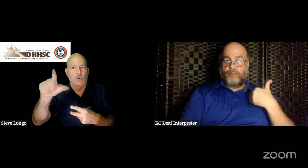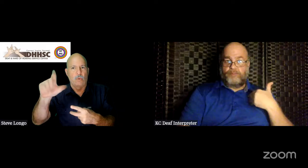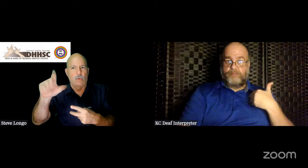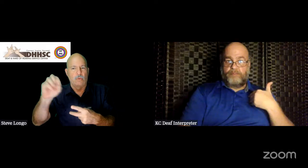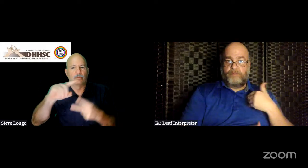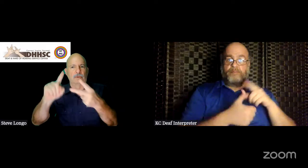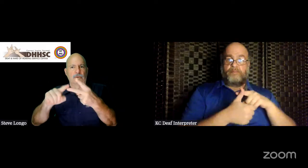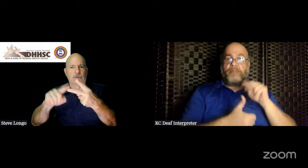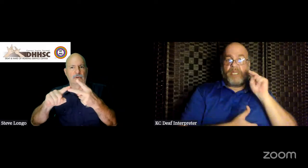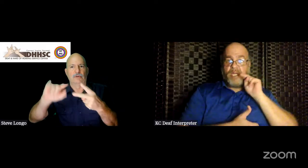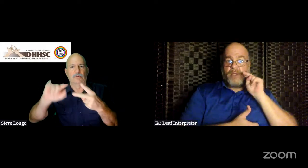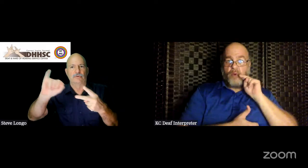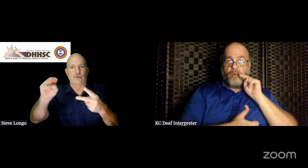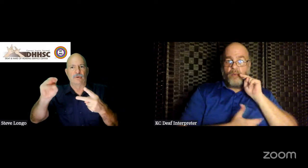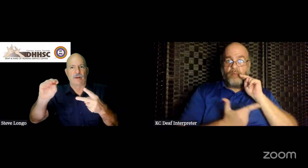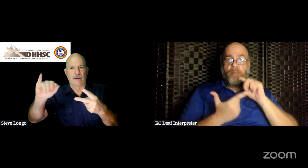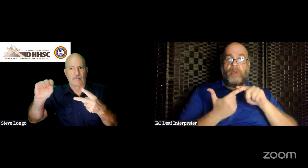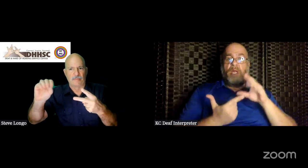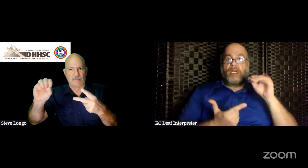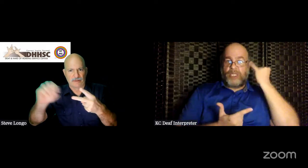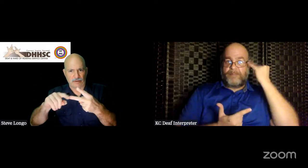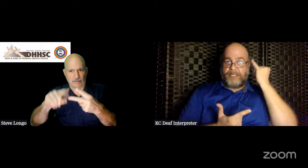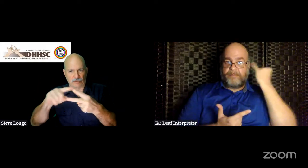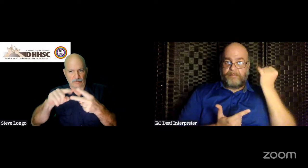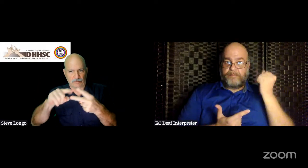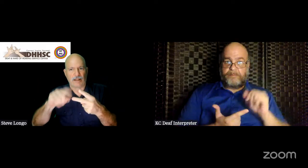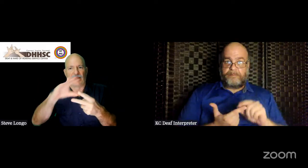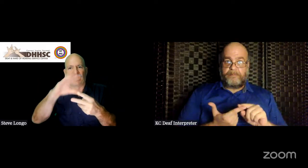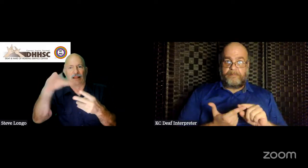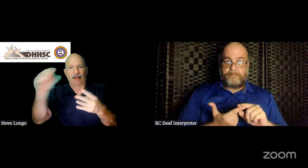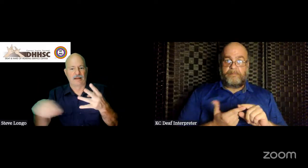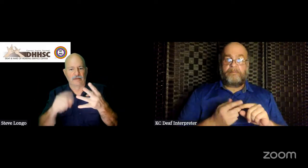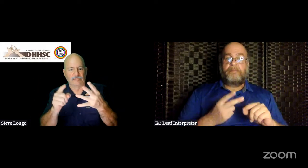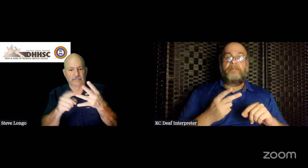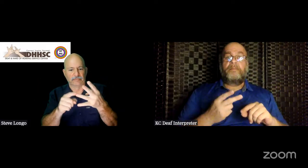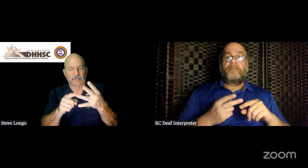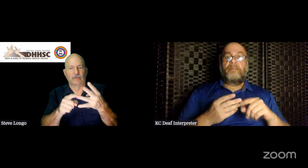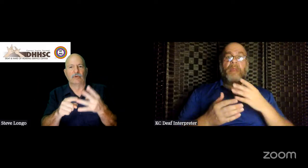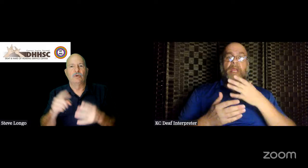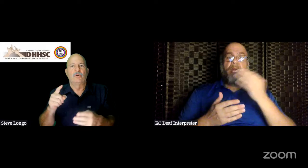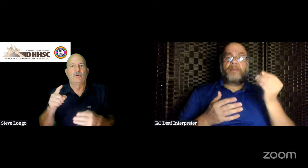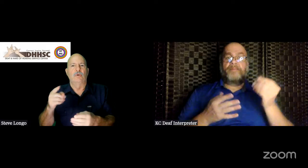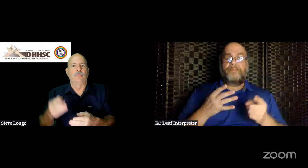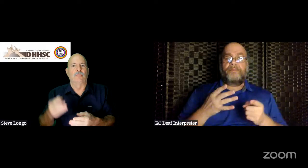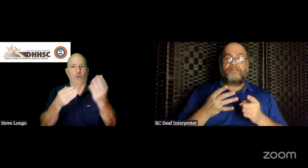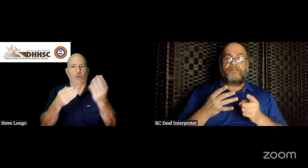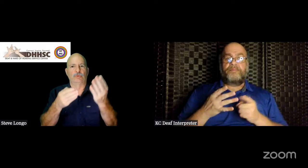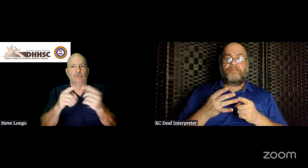2 board members, Nicole and Jamie,